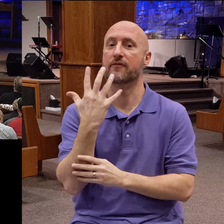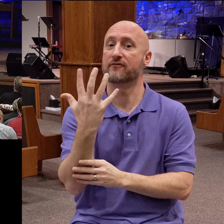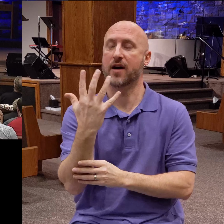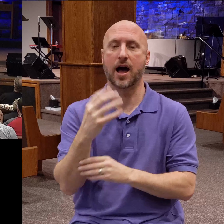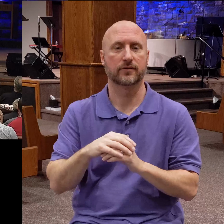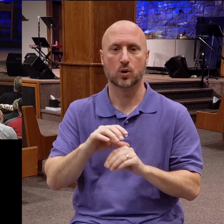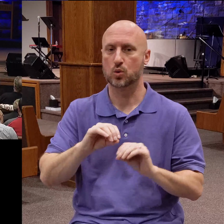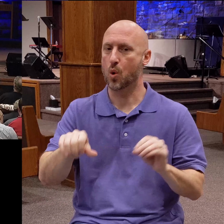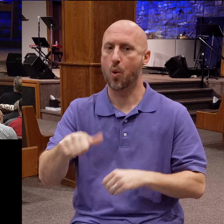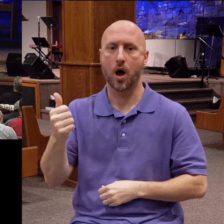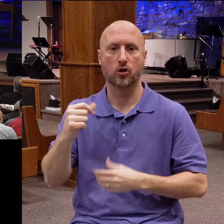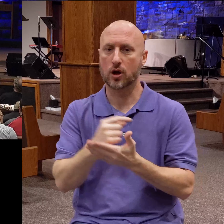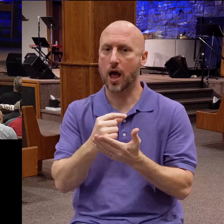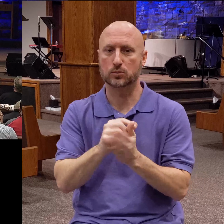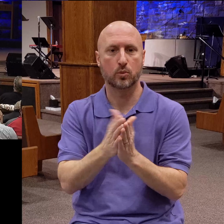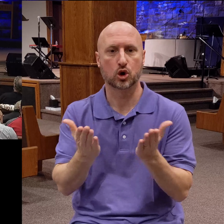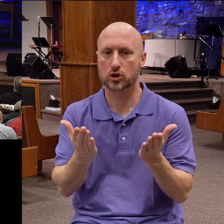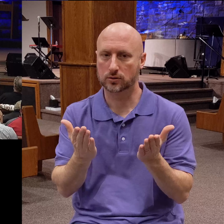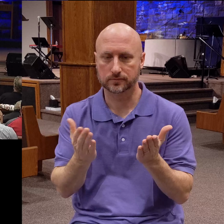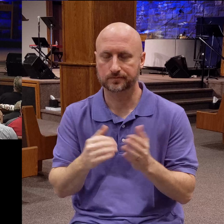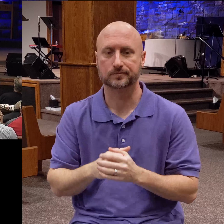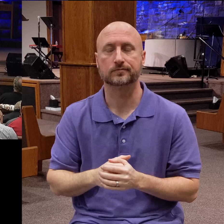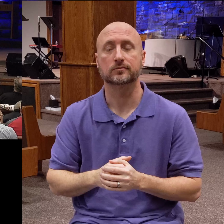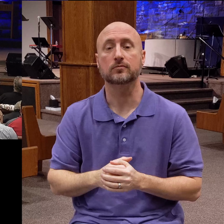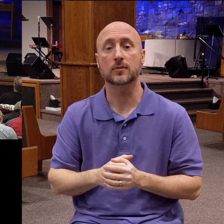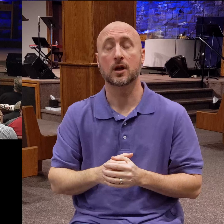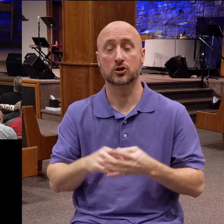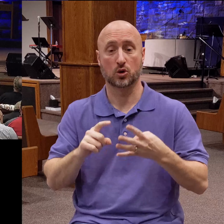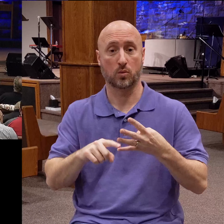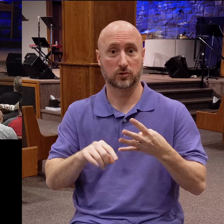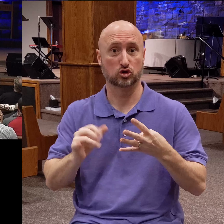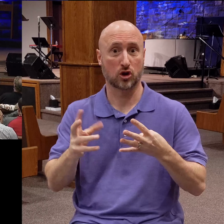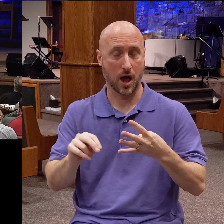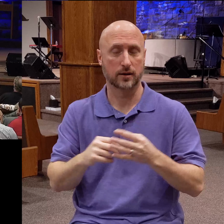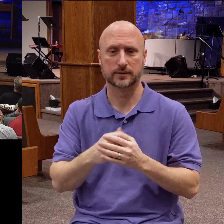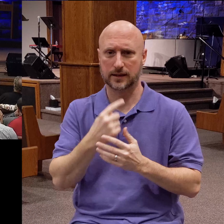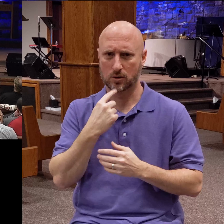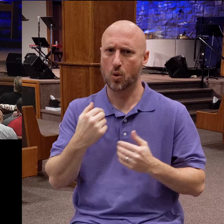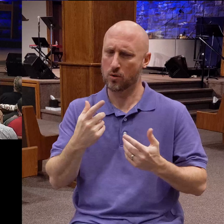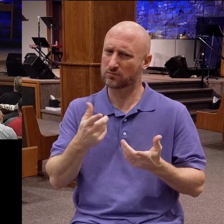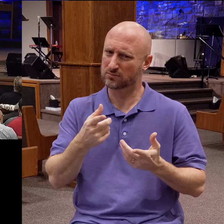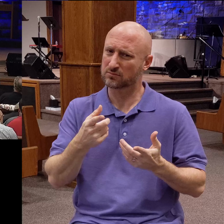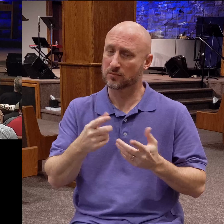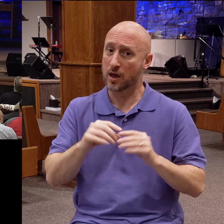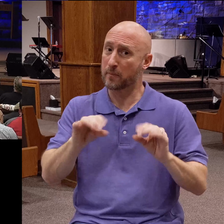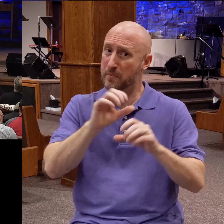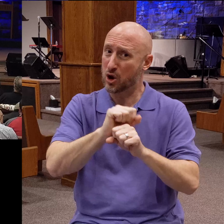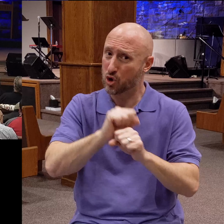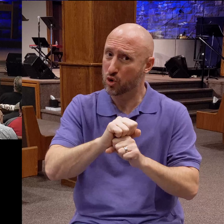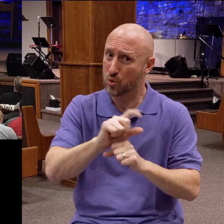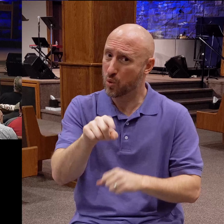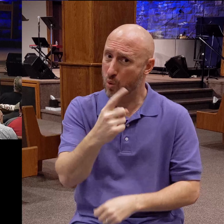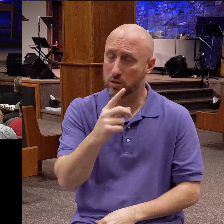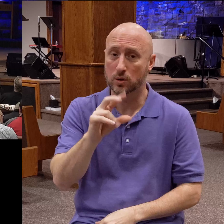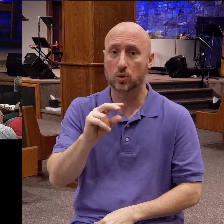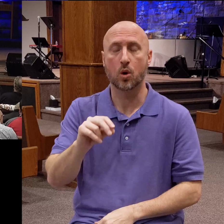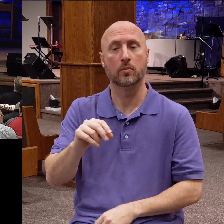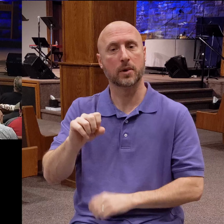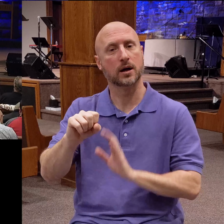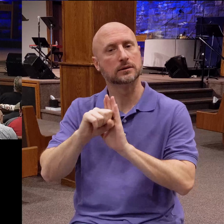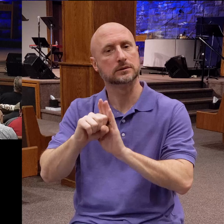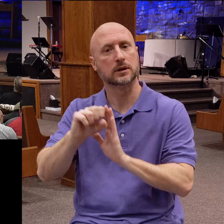else. And he says, but they're signs. In other words, they're revelatory. It's not just a miracle